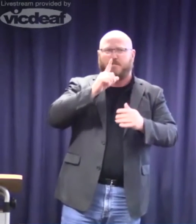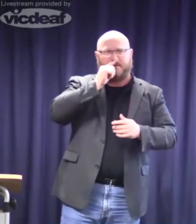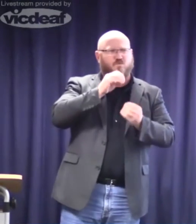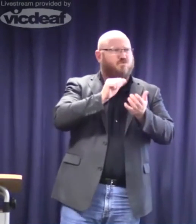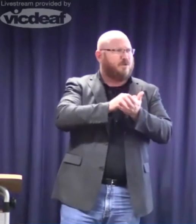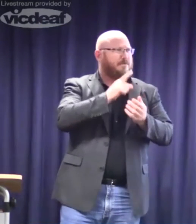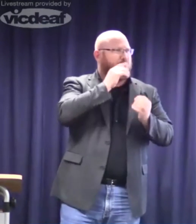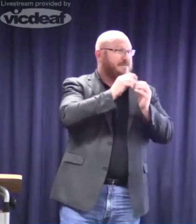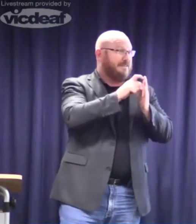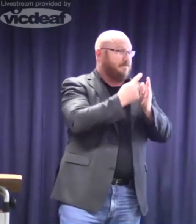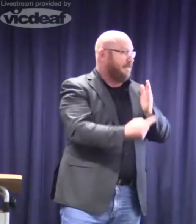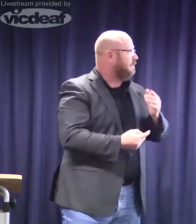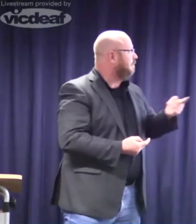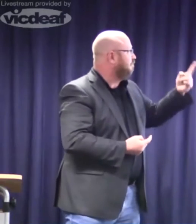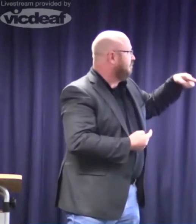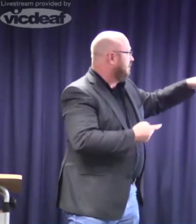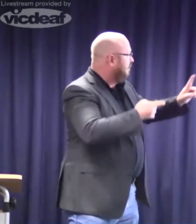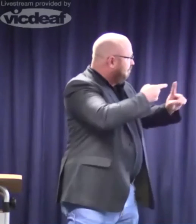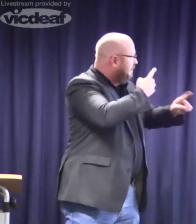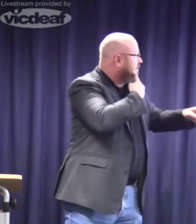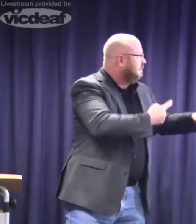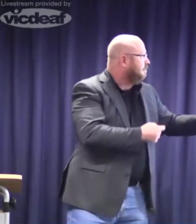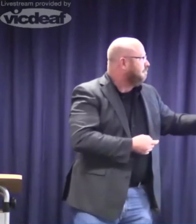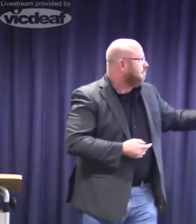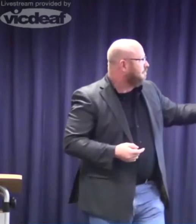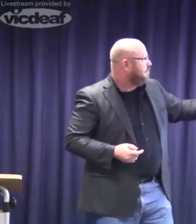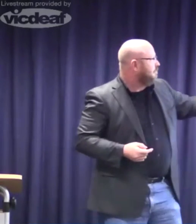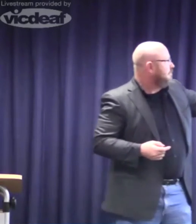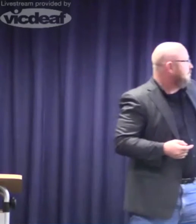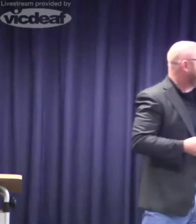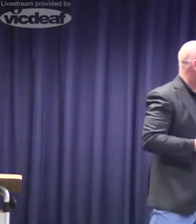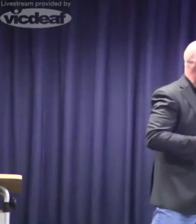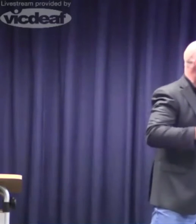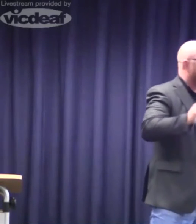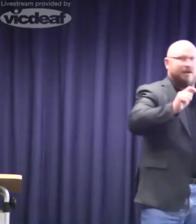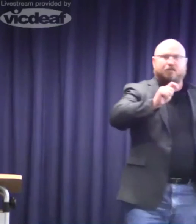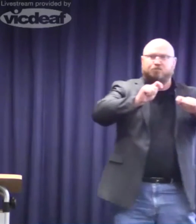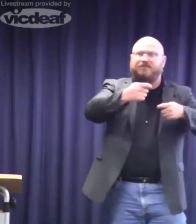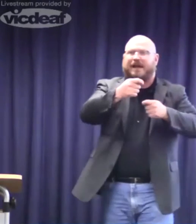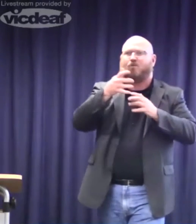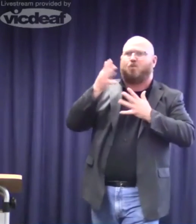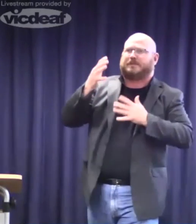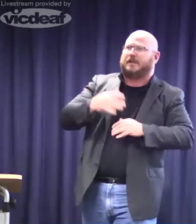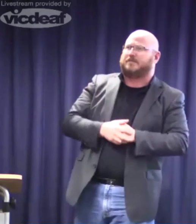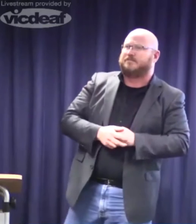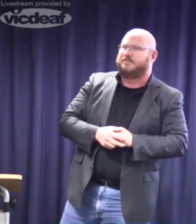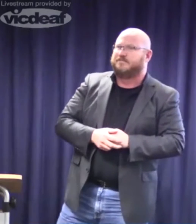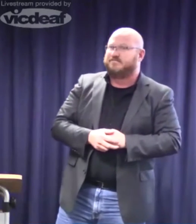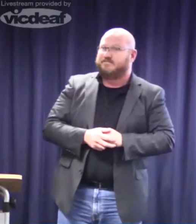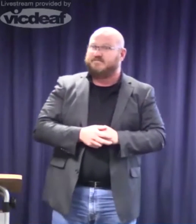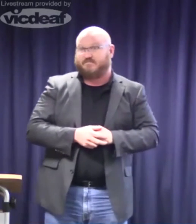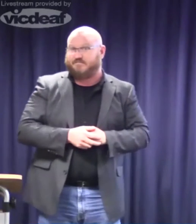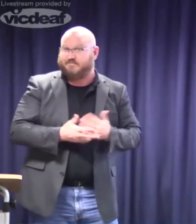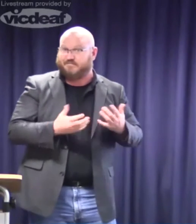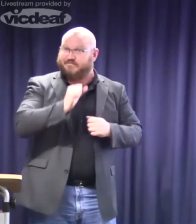The convention, which the United Conventions on the Rights of the Persons with Disability, states quite clearly in Clause E of